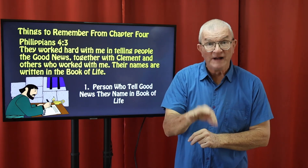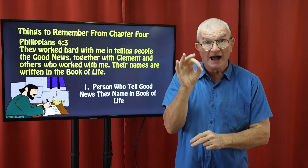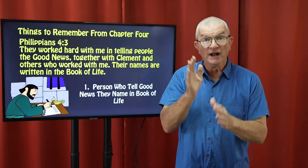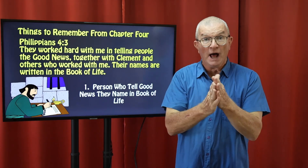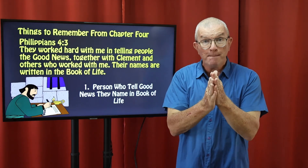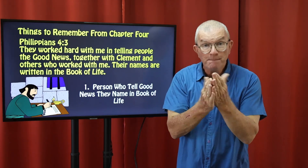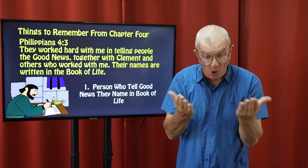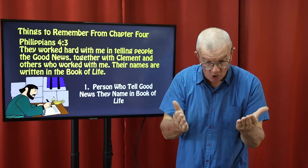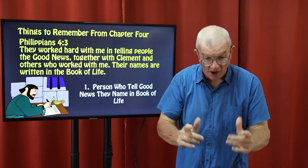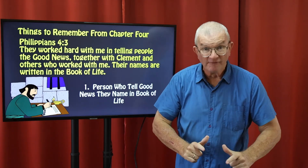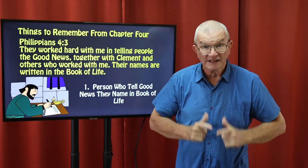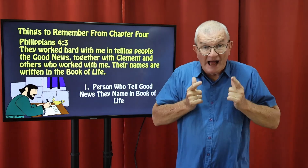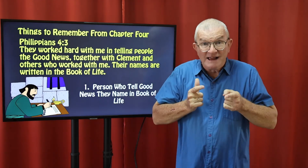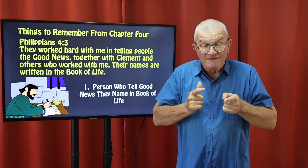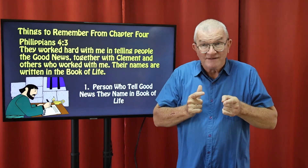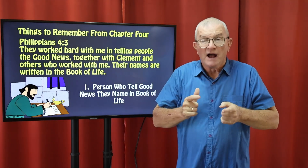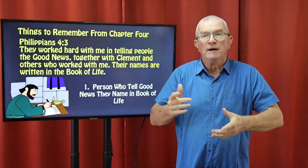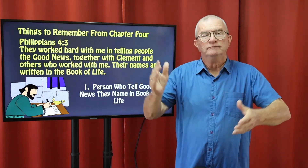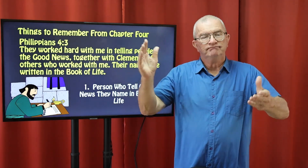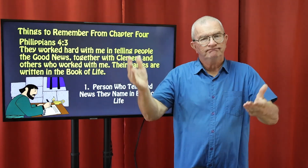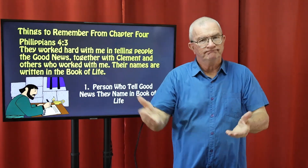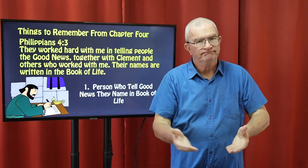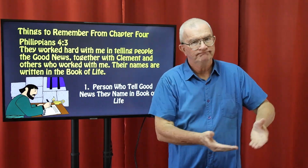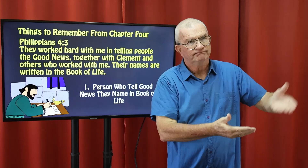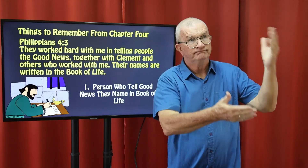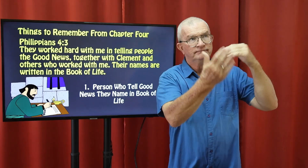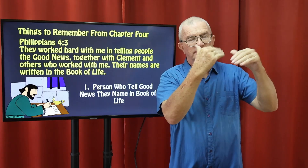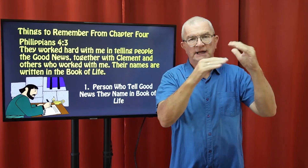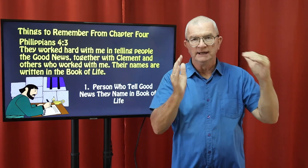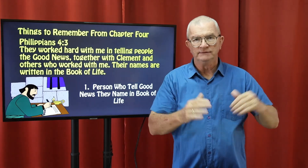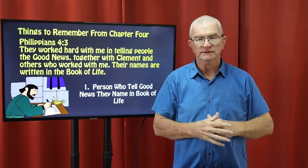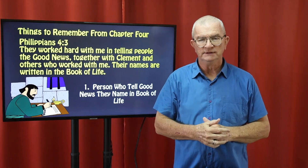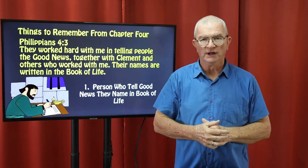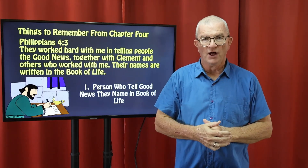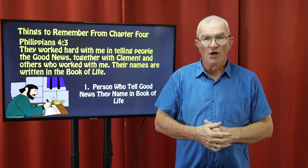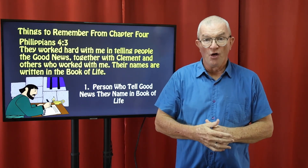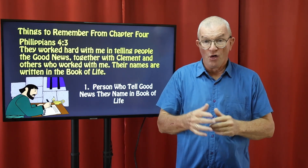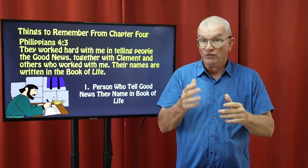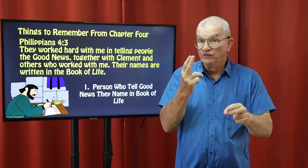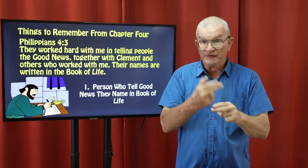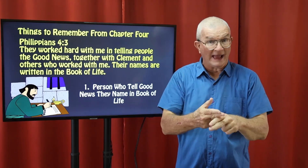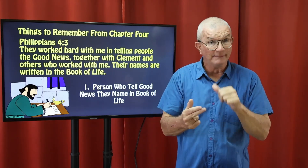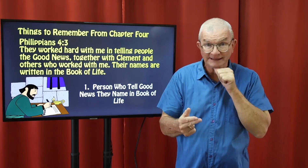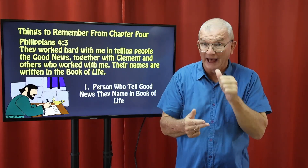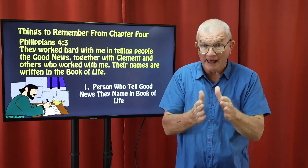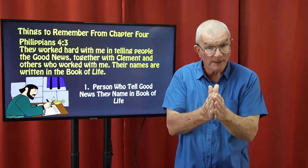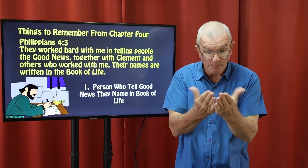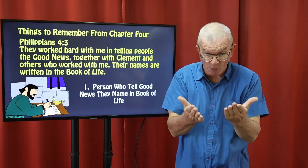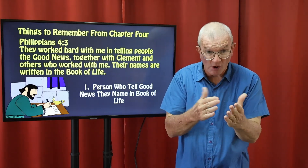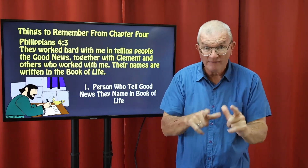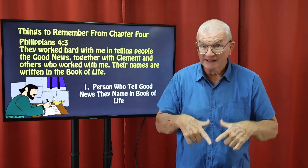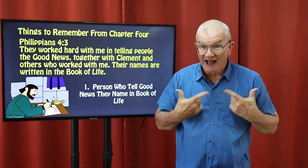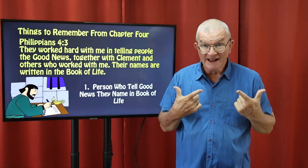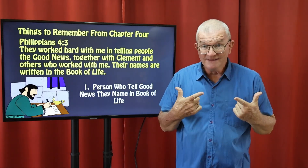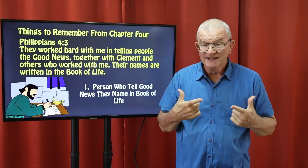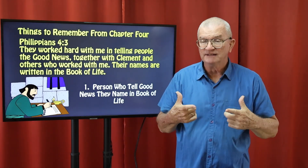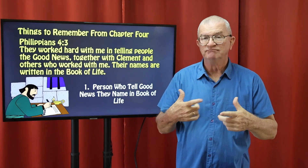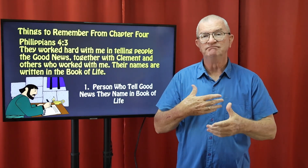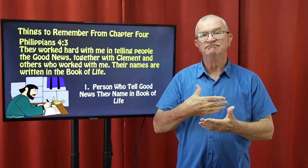their names that are found in the book of life will be welcomed into heaven. The names that are not in the book of life